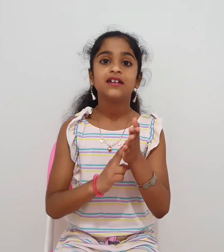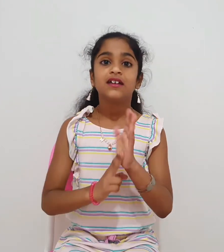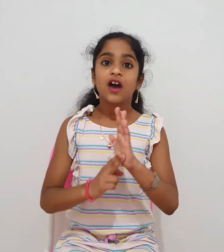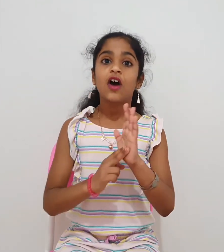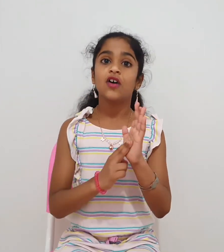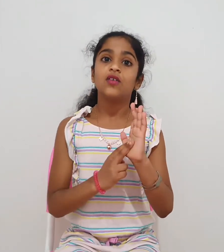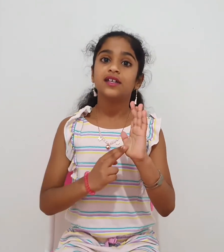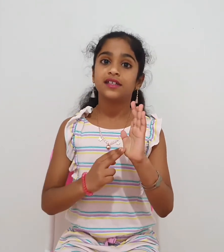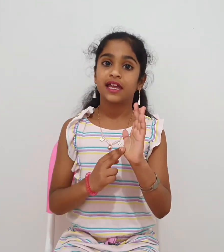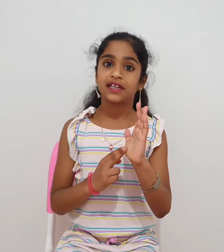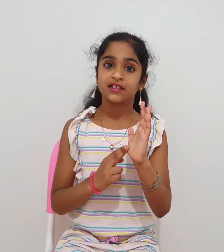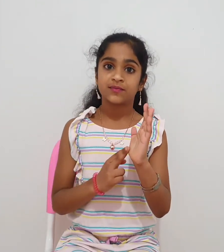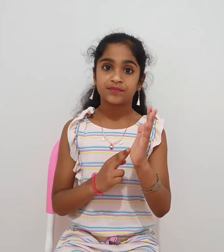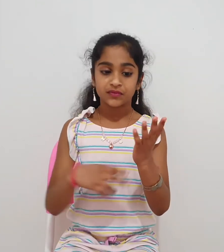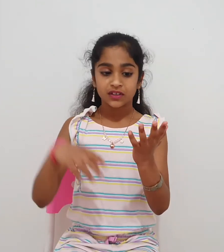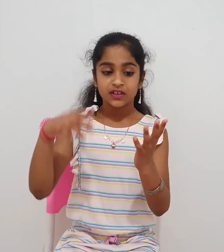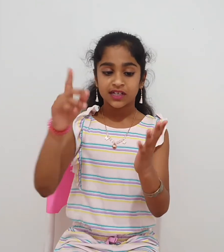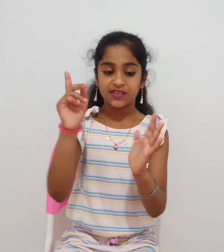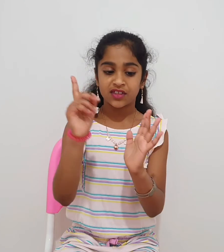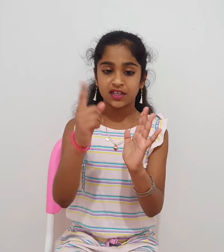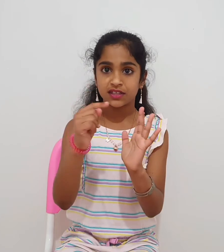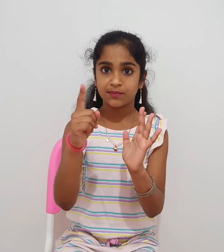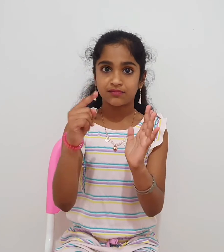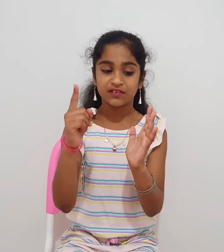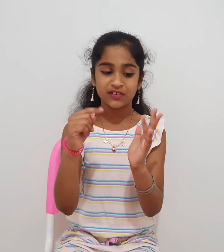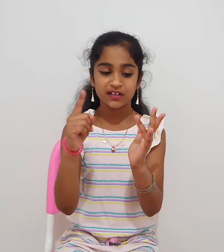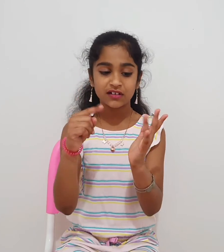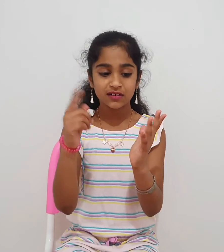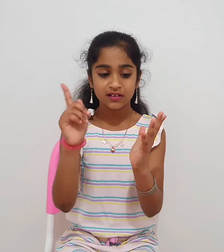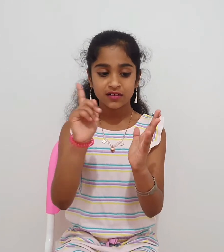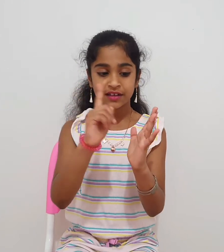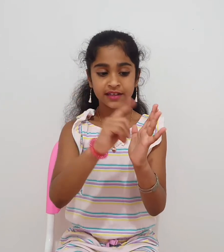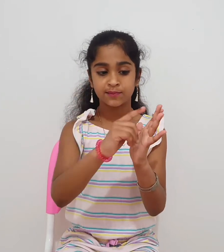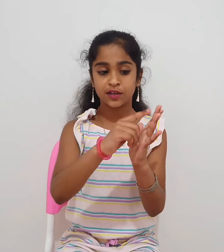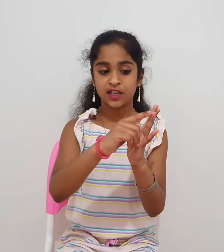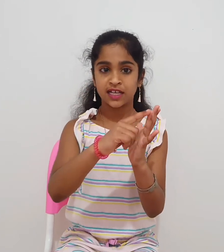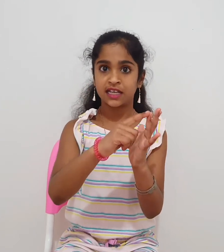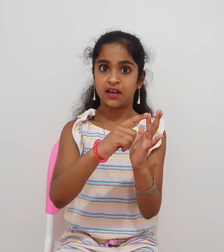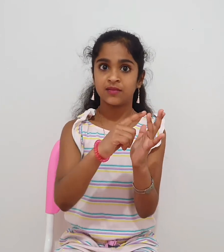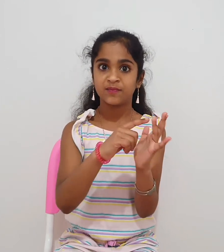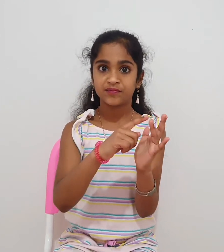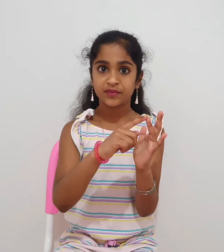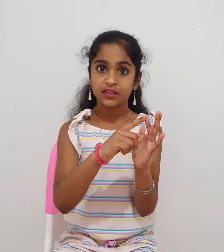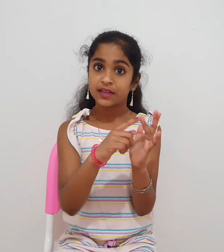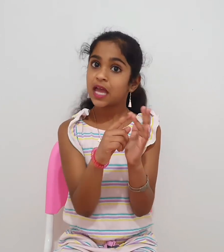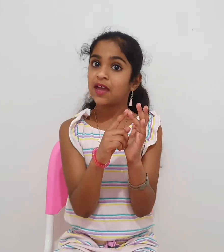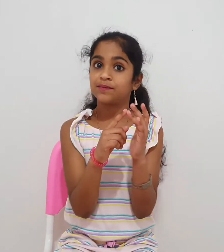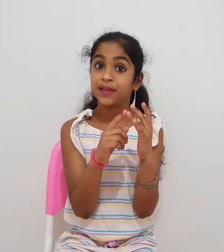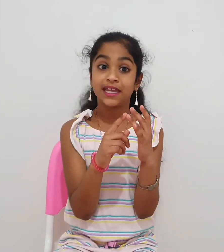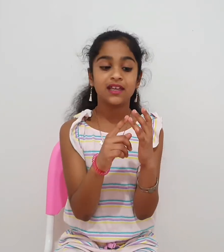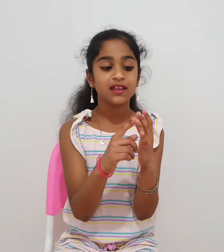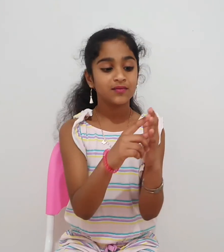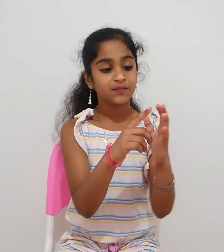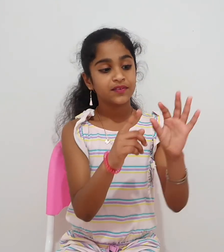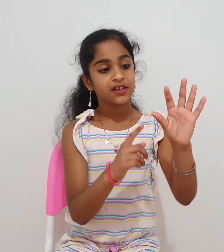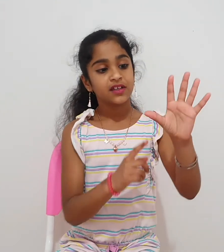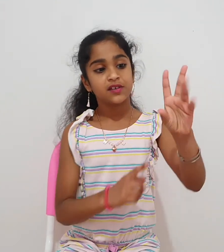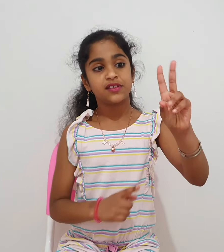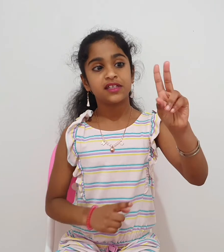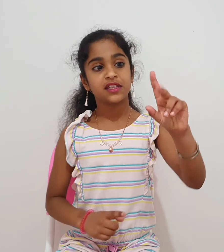then put it here and P you see this